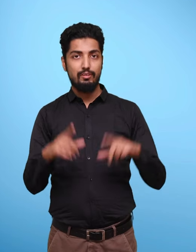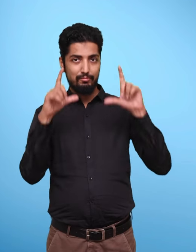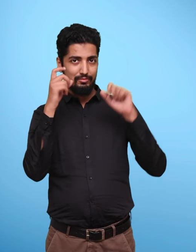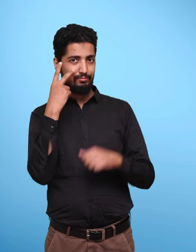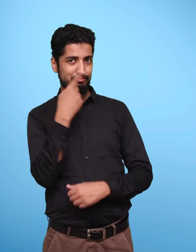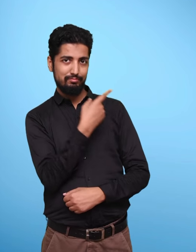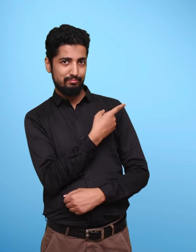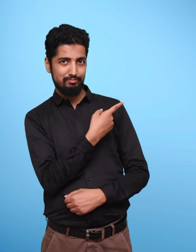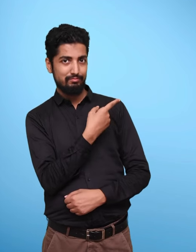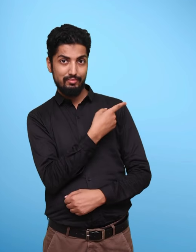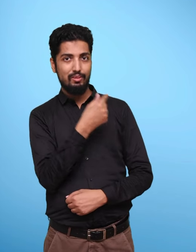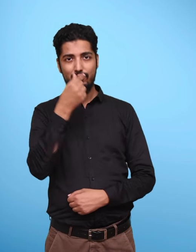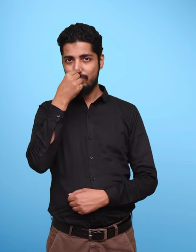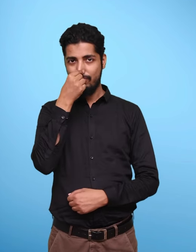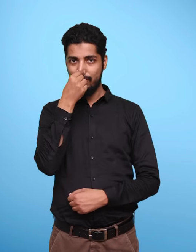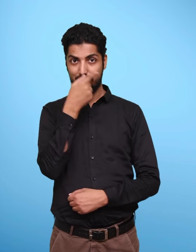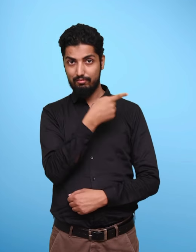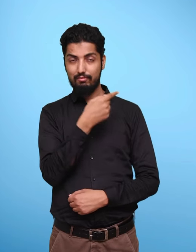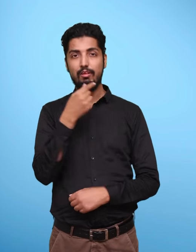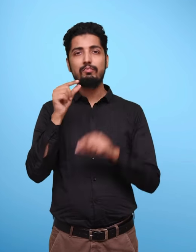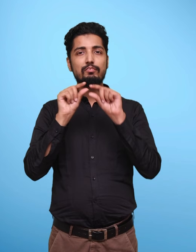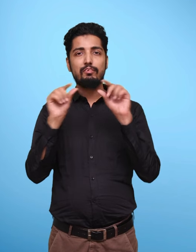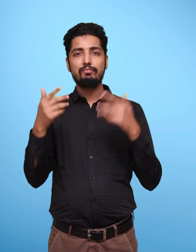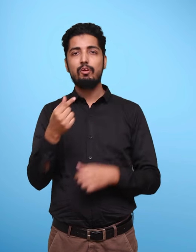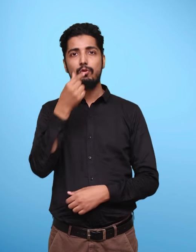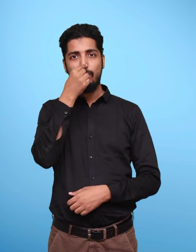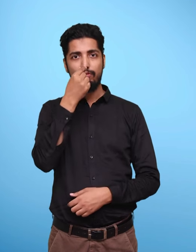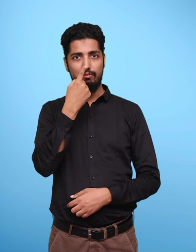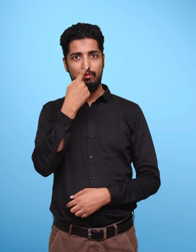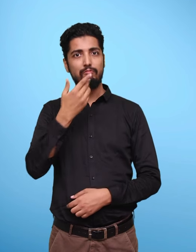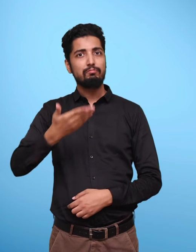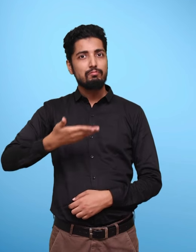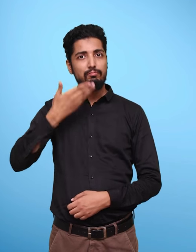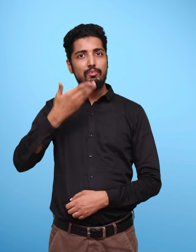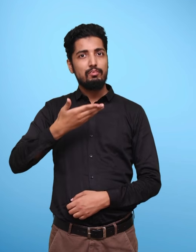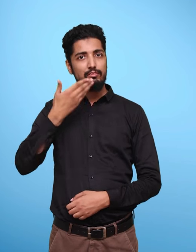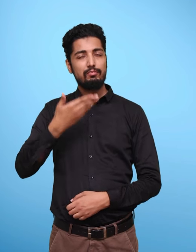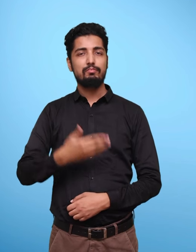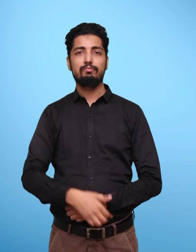3. Nose. I smell with my